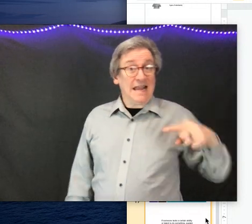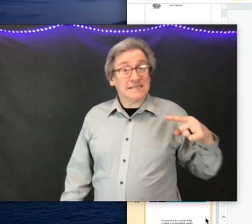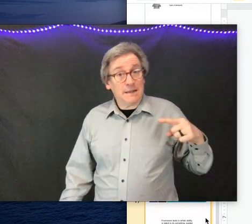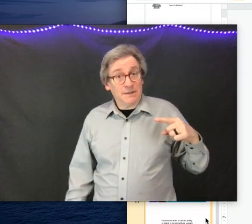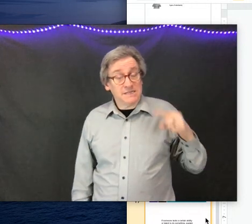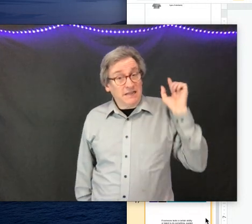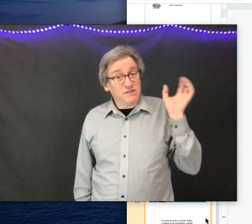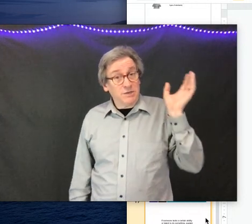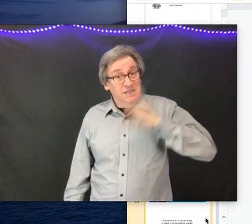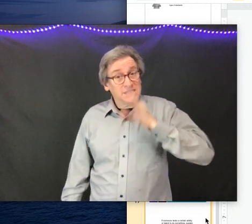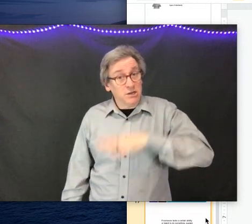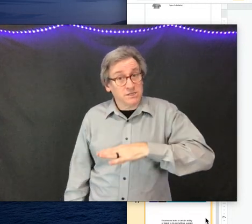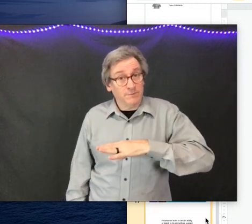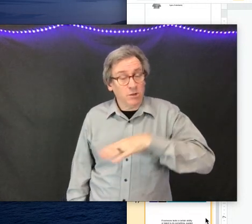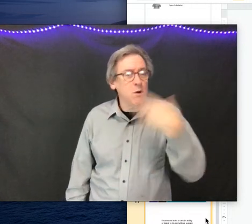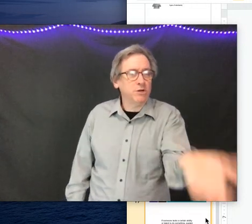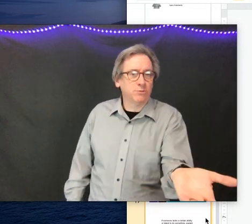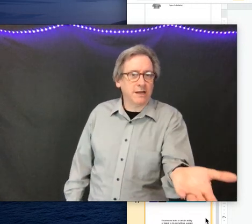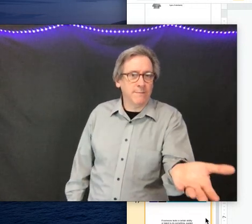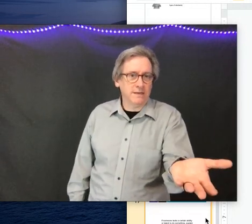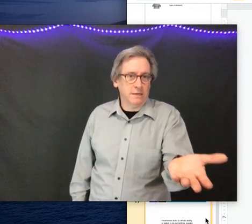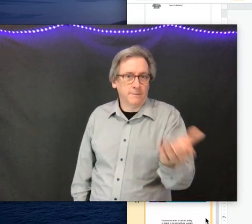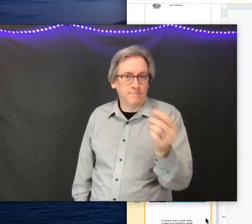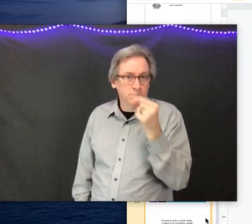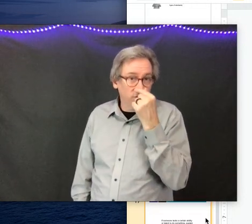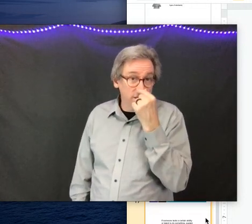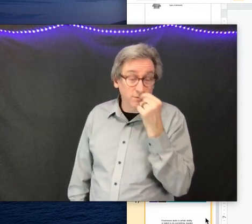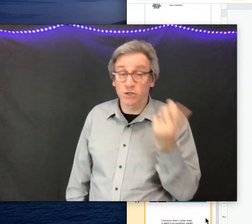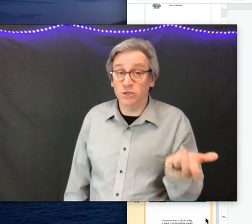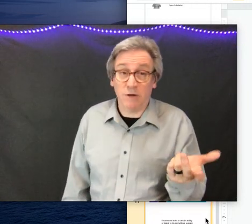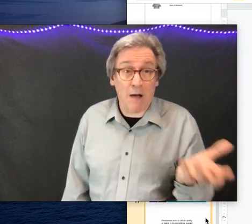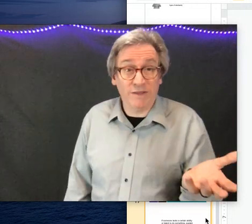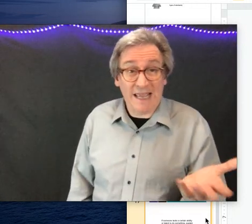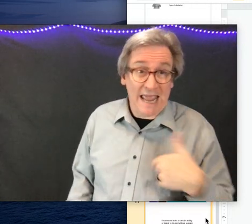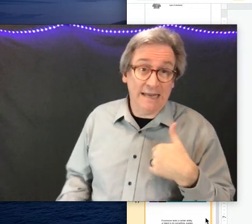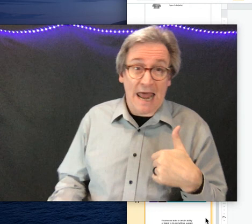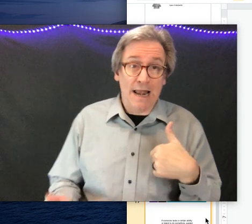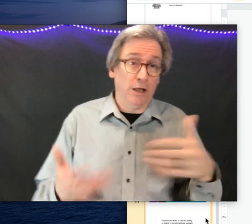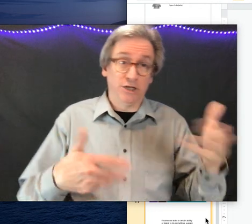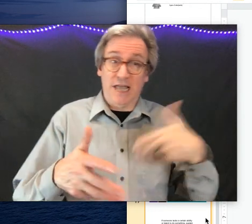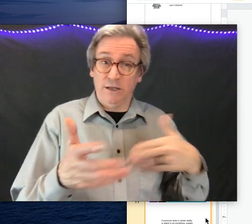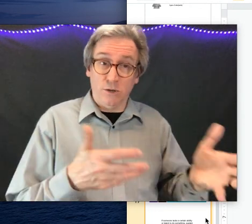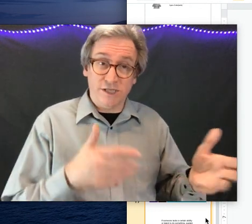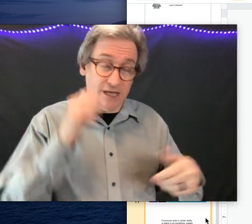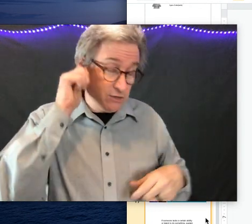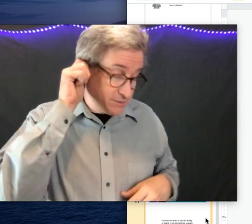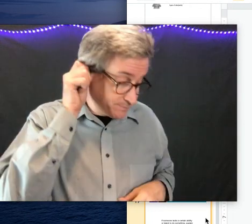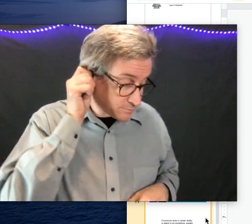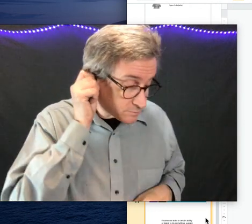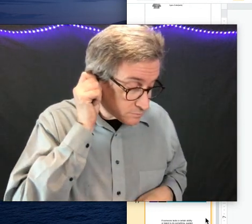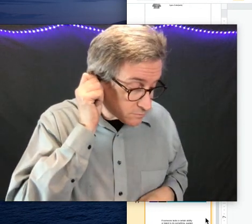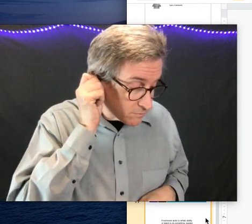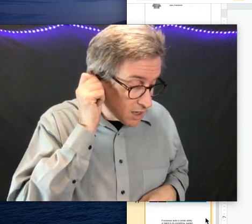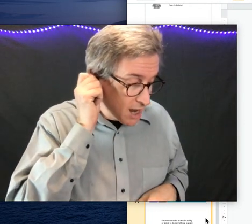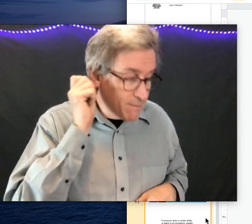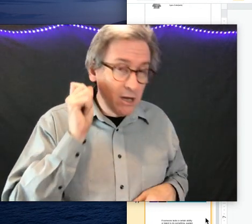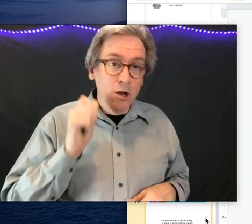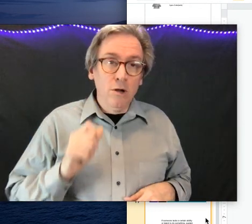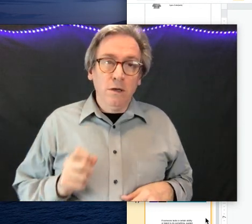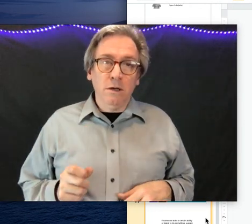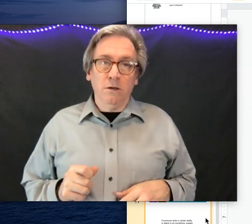Then the next step is, if someone doesn't know something, what would you recommend for them to do? How would they gain that knowledge, gain those skills?